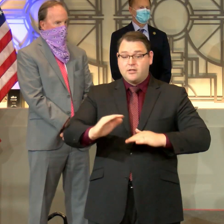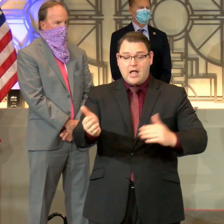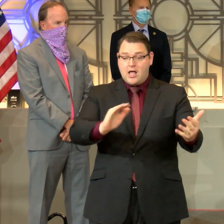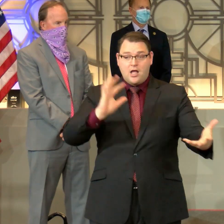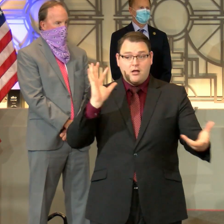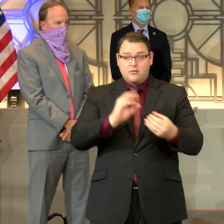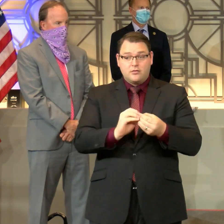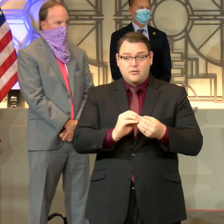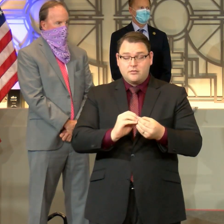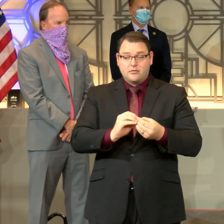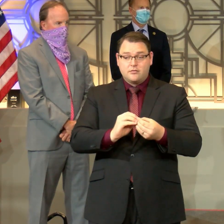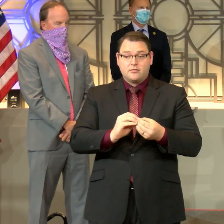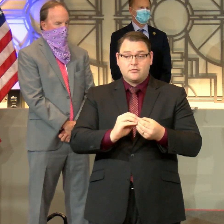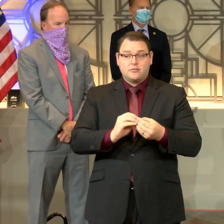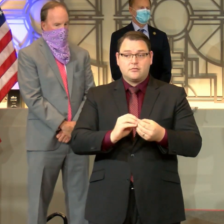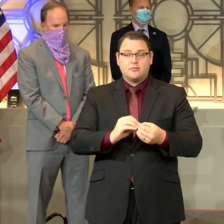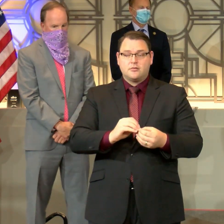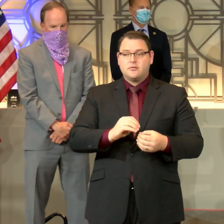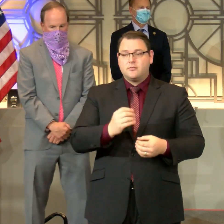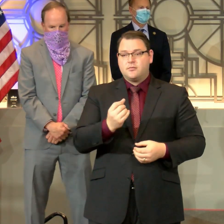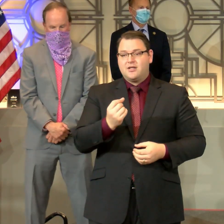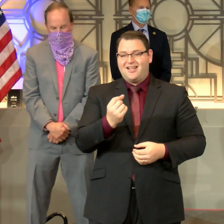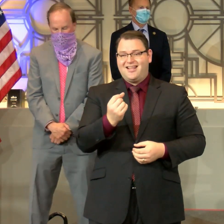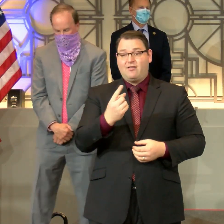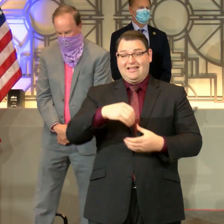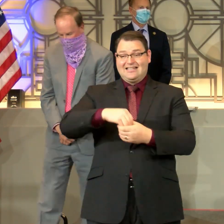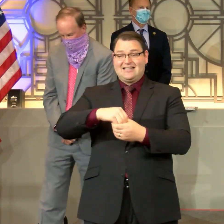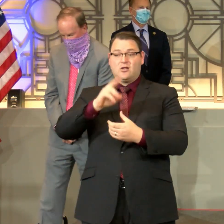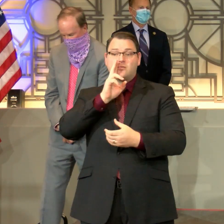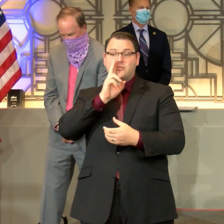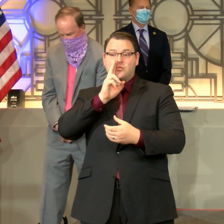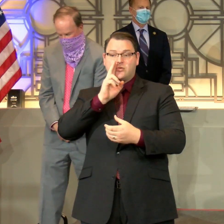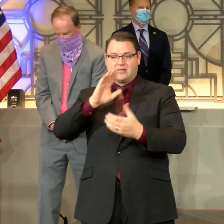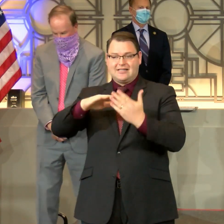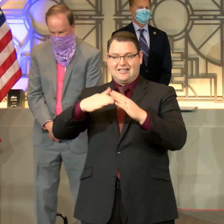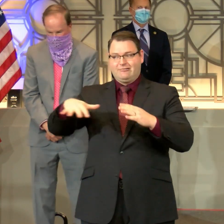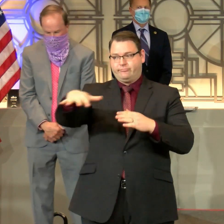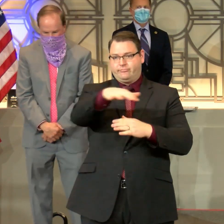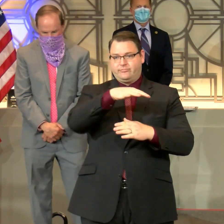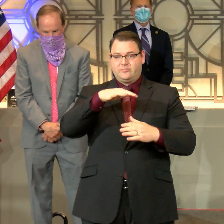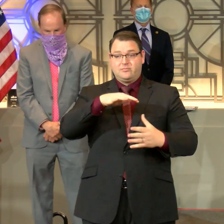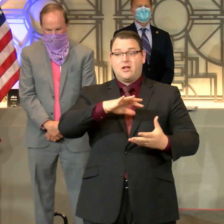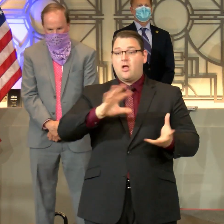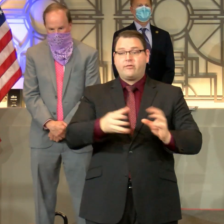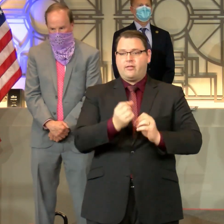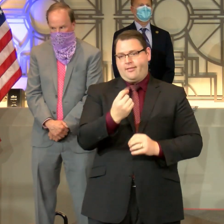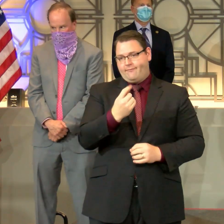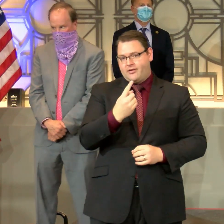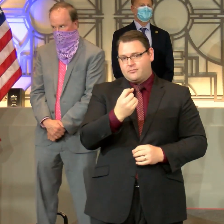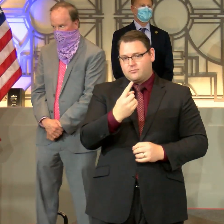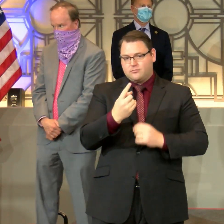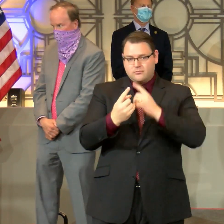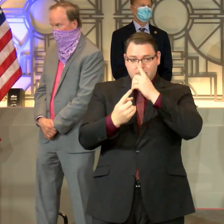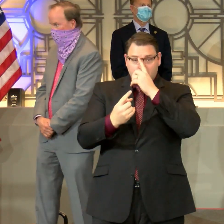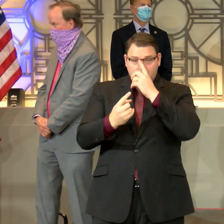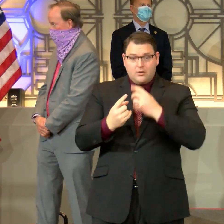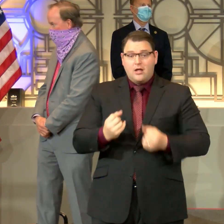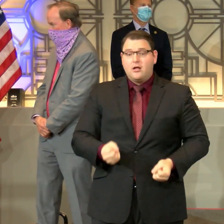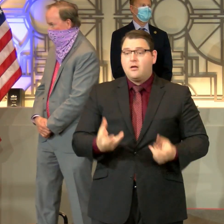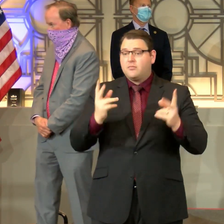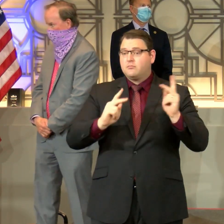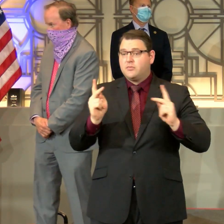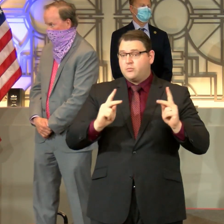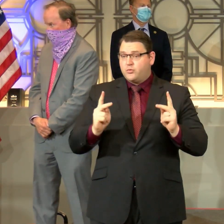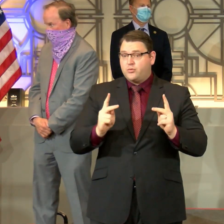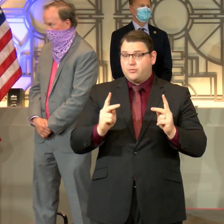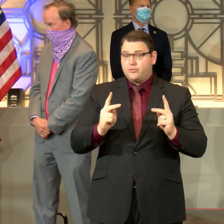of COVID-19 inside the city of Houston to 11. And the number of new cases that we're